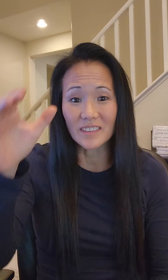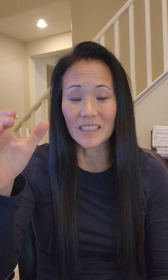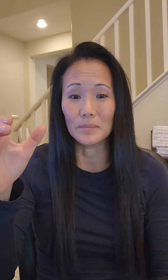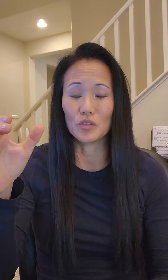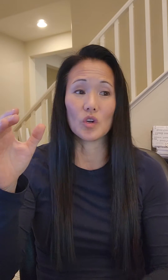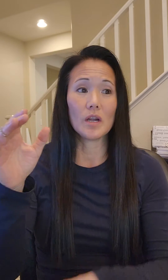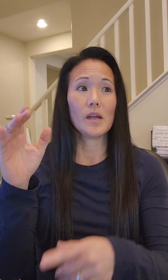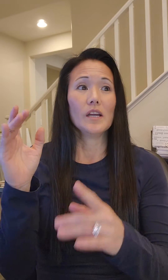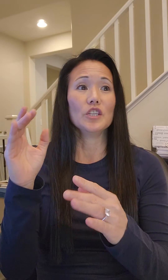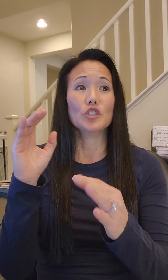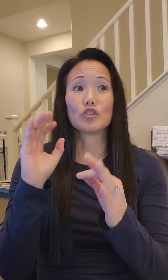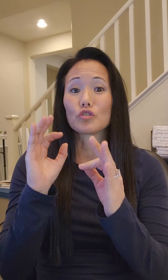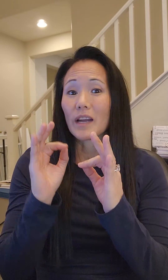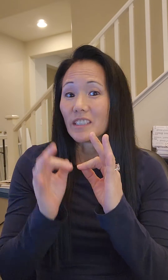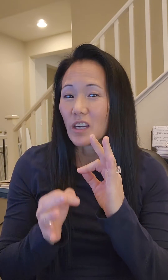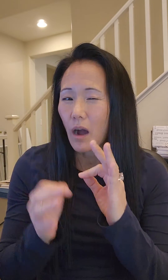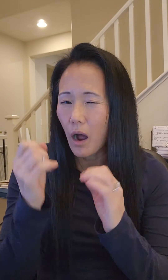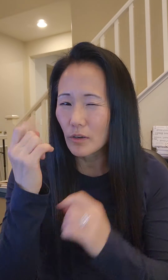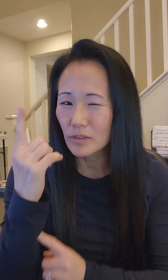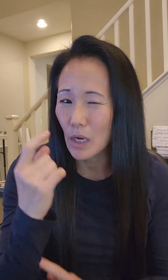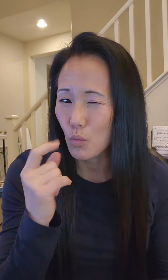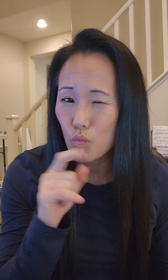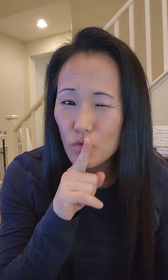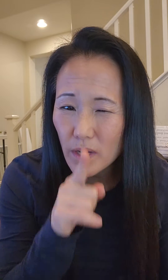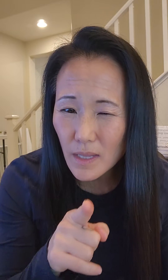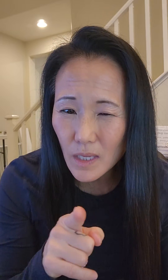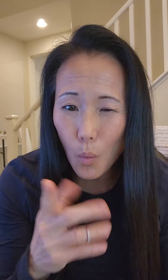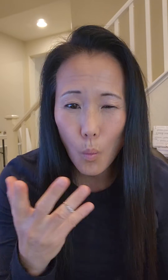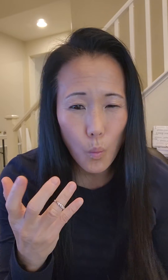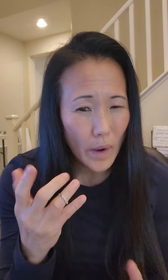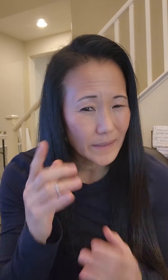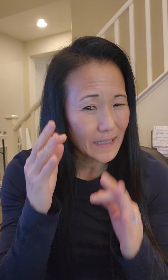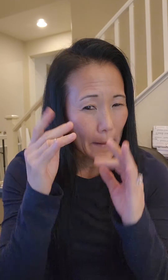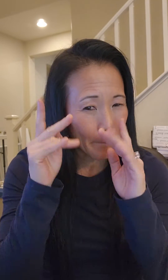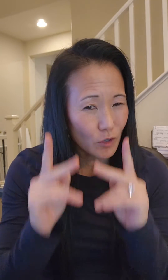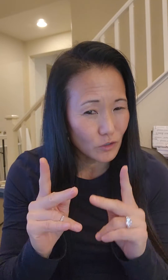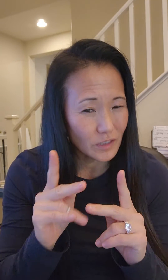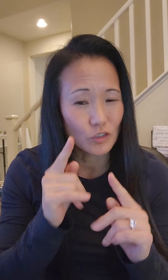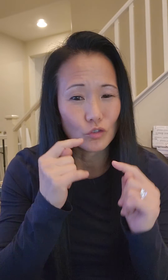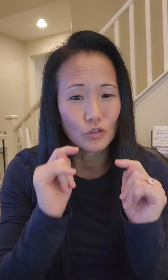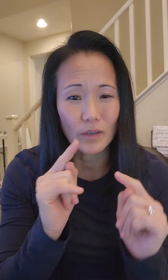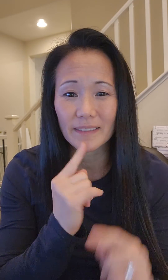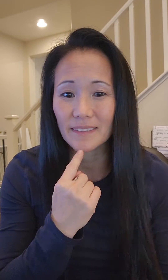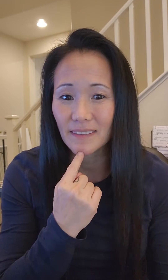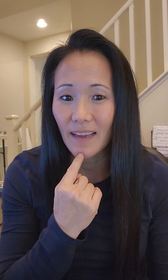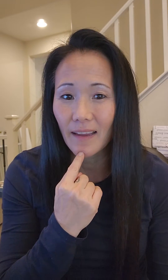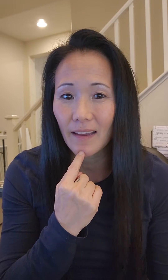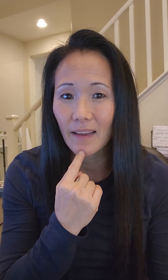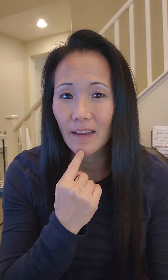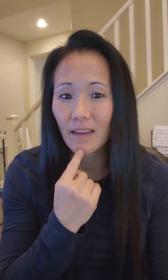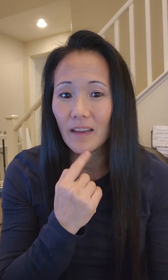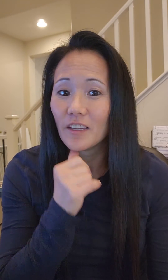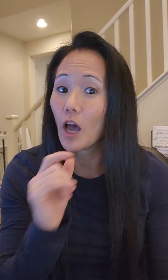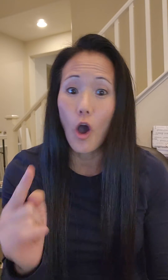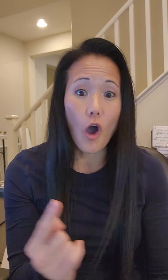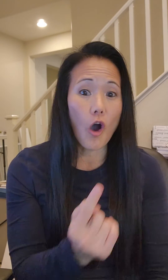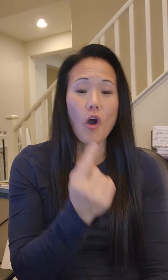concepts, or you're trying to understand really what is that person trying to say. Not